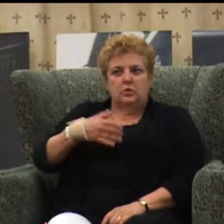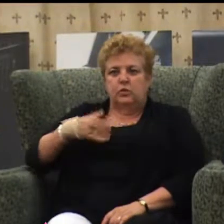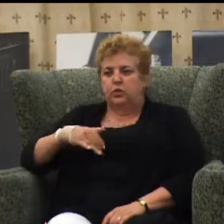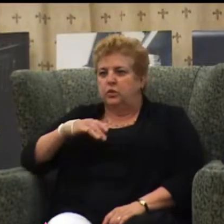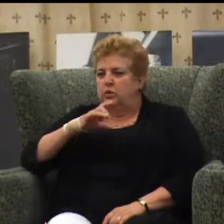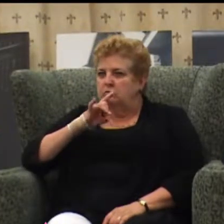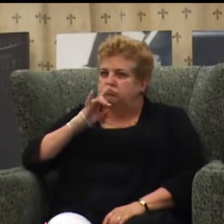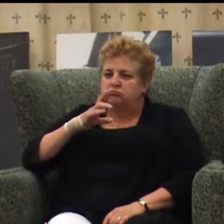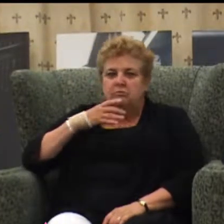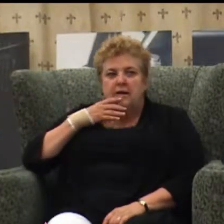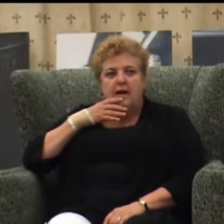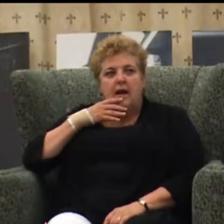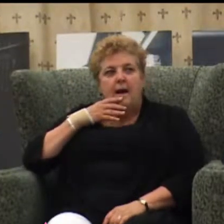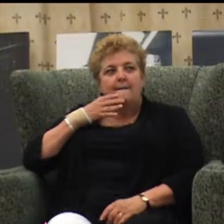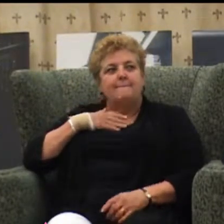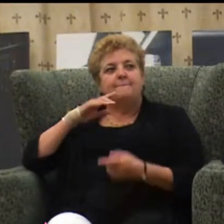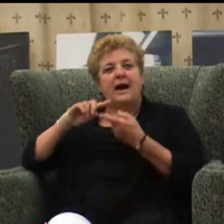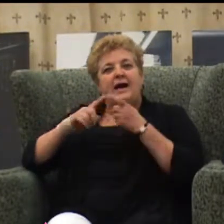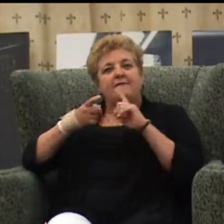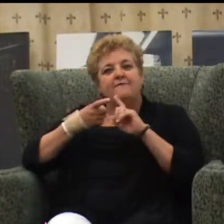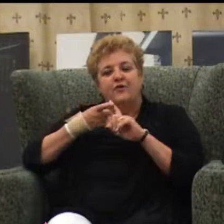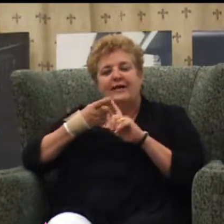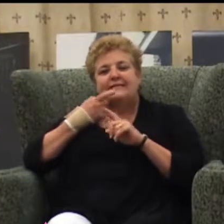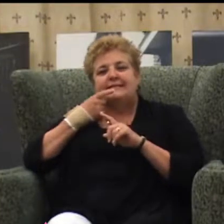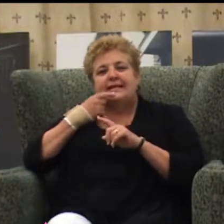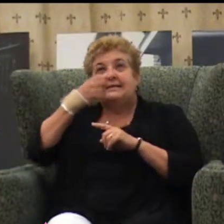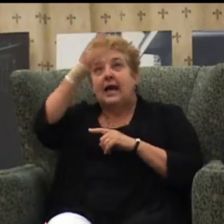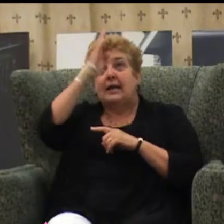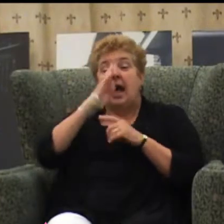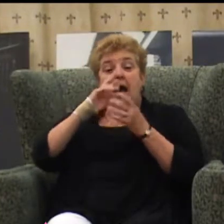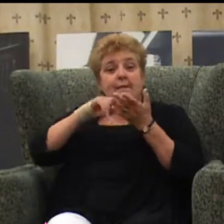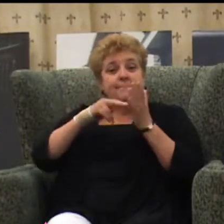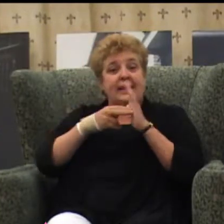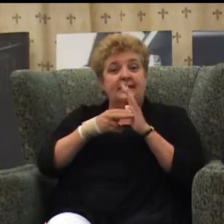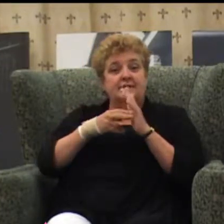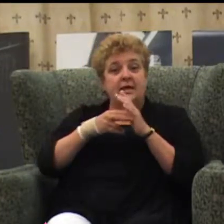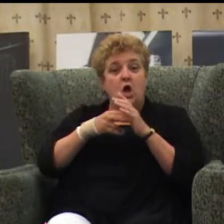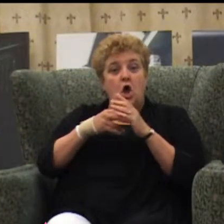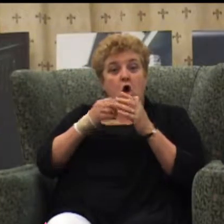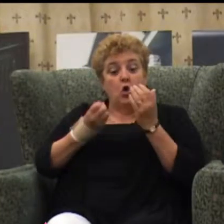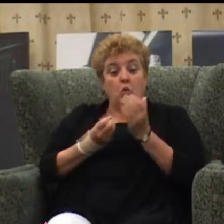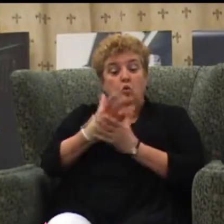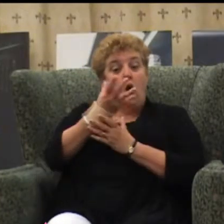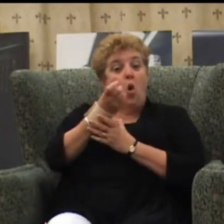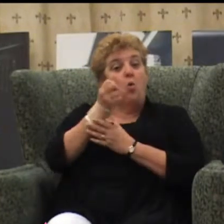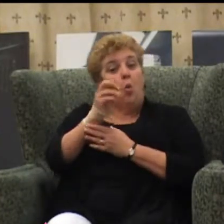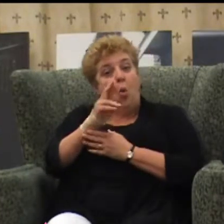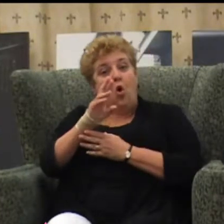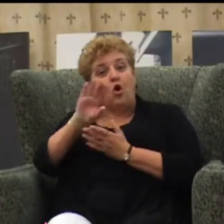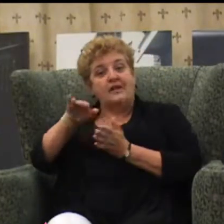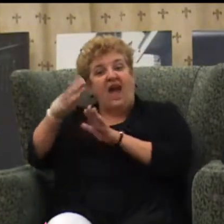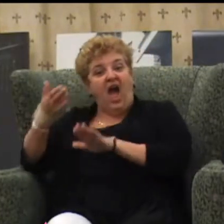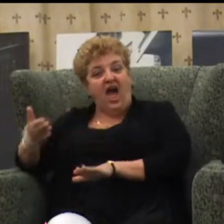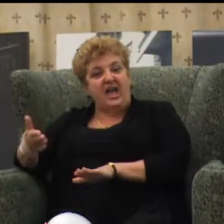A friend of mine said God stands for grow or die. He wasn't that soft and fluffy with me.